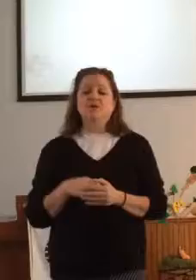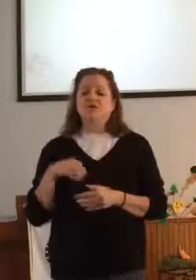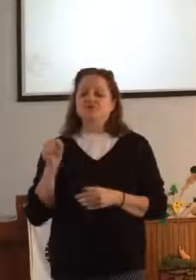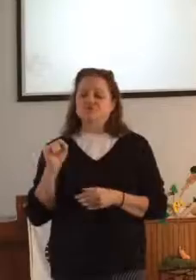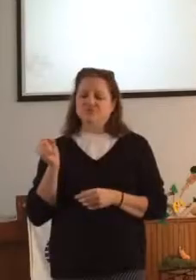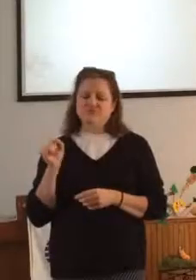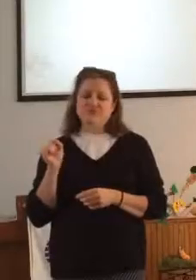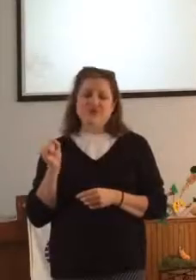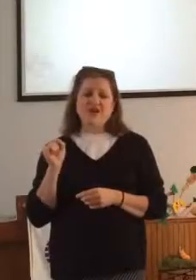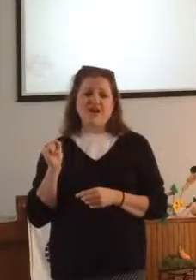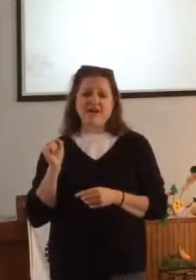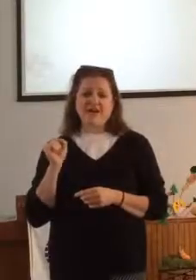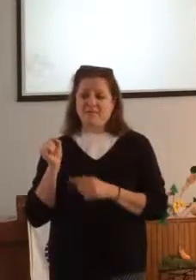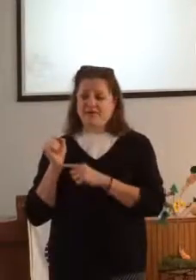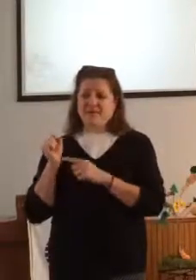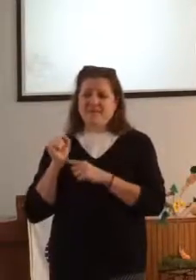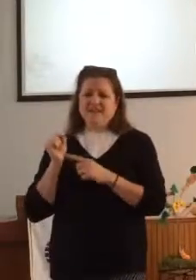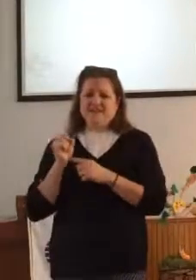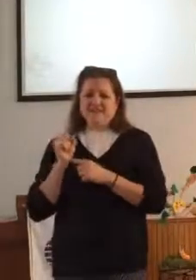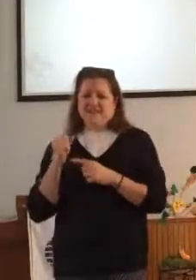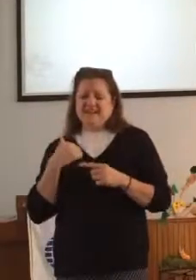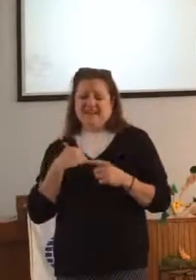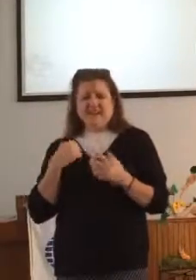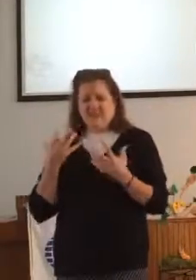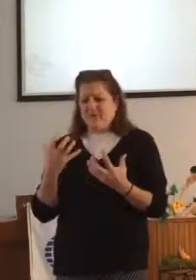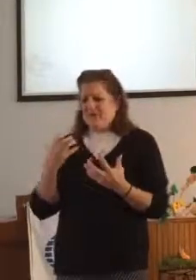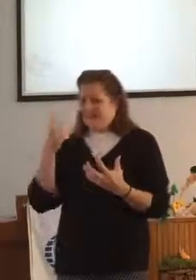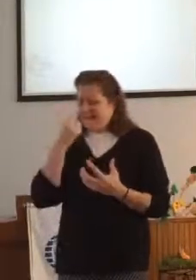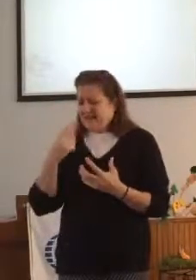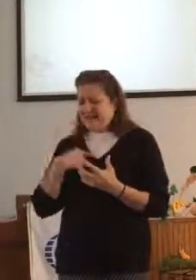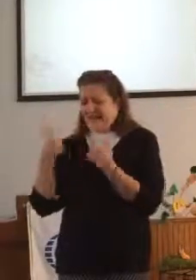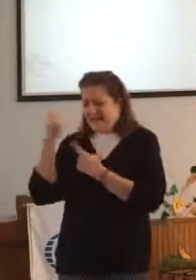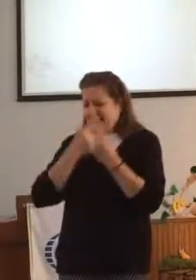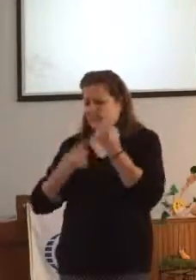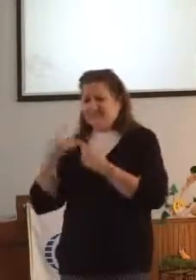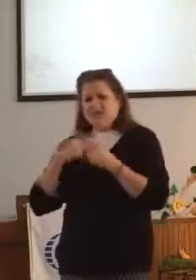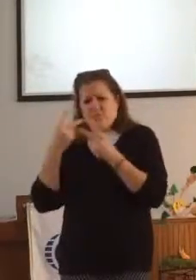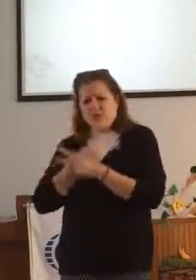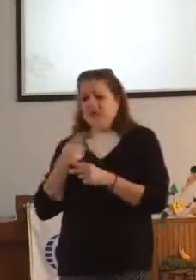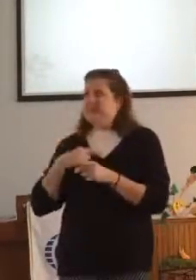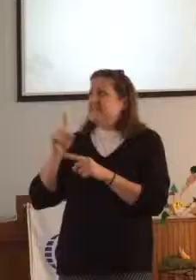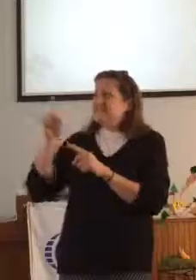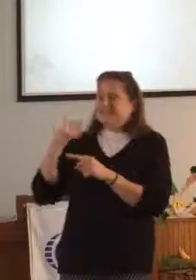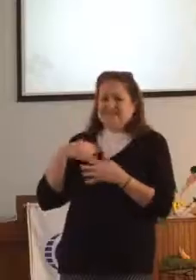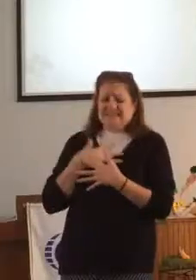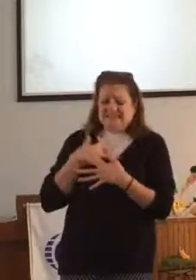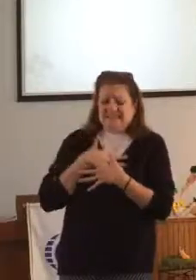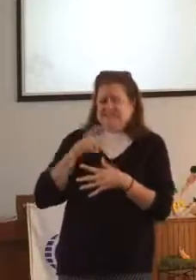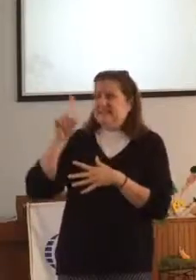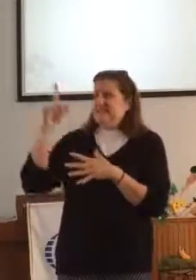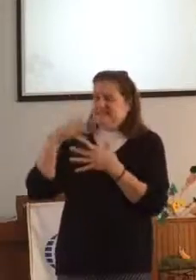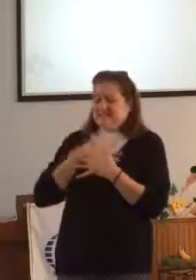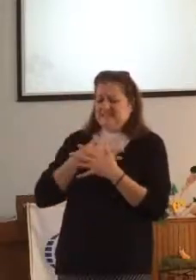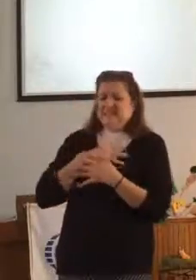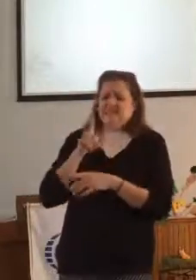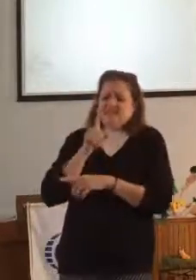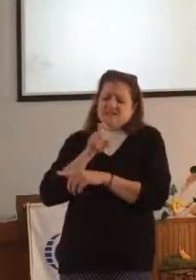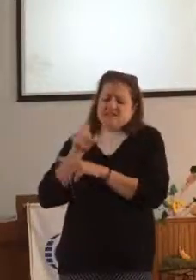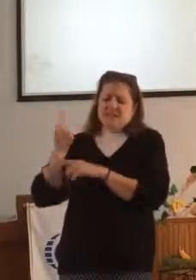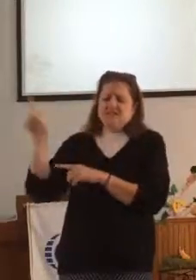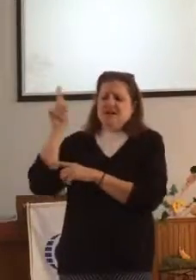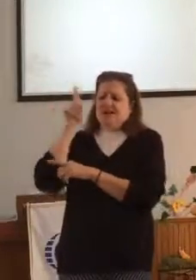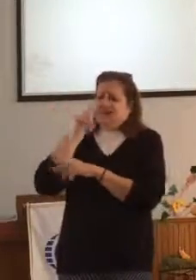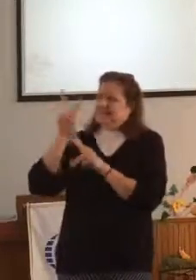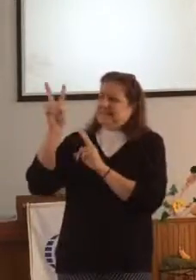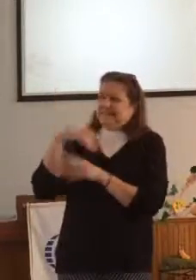Stripe's hankering for the climbing life worsened. The pillar haunted him. He crawled there regularly, looking up